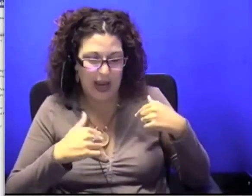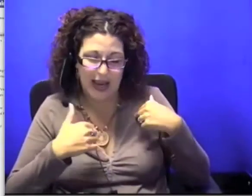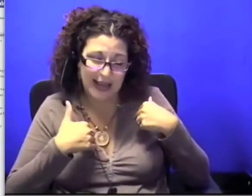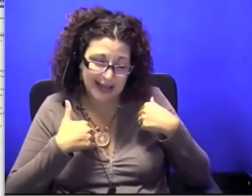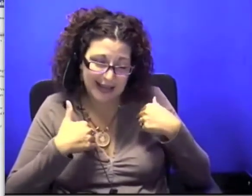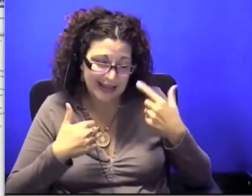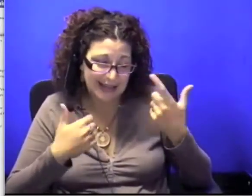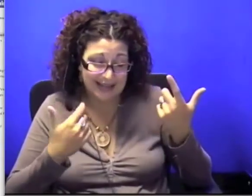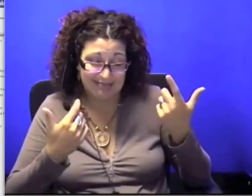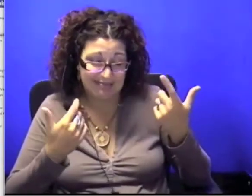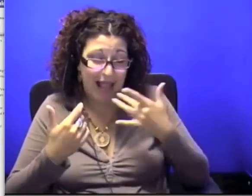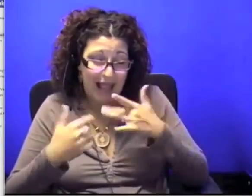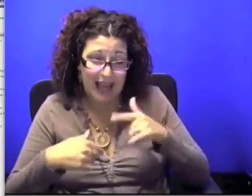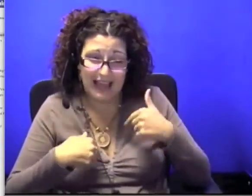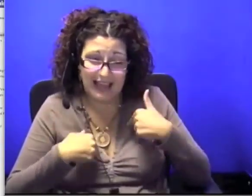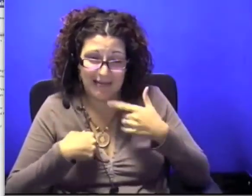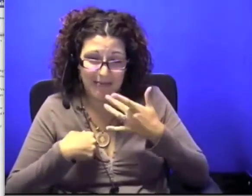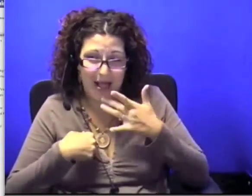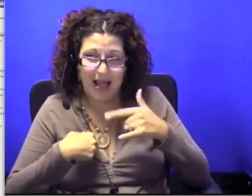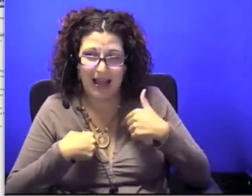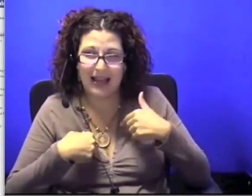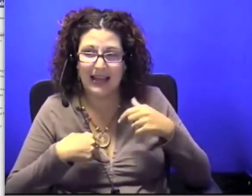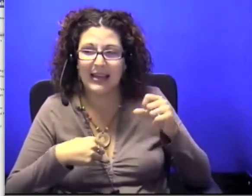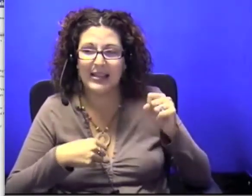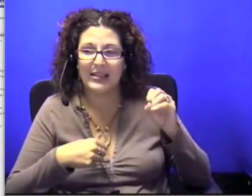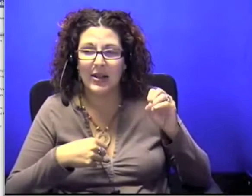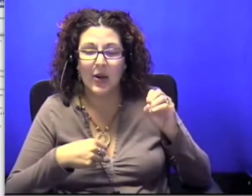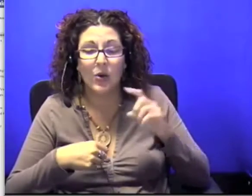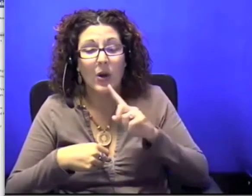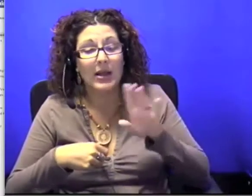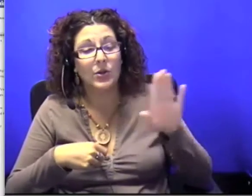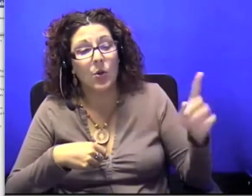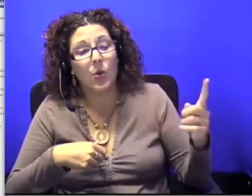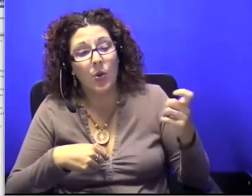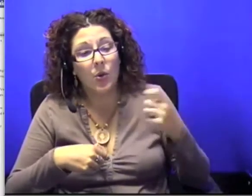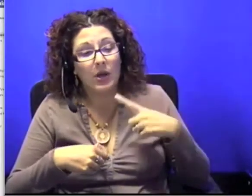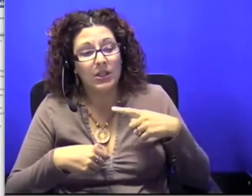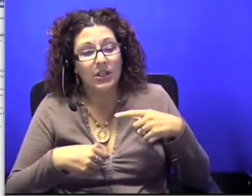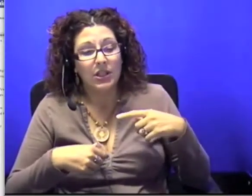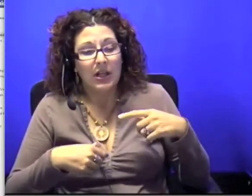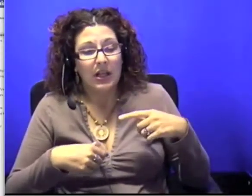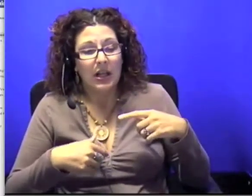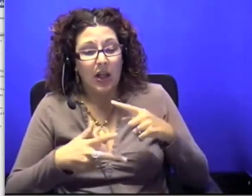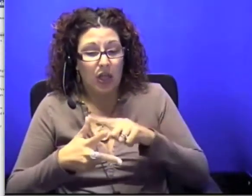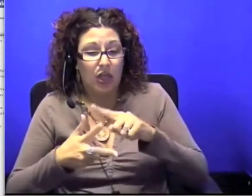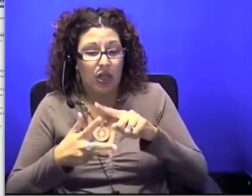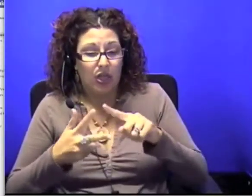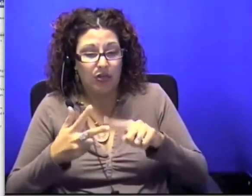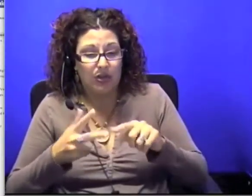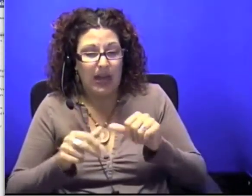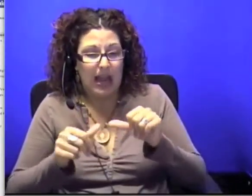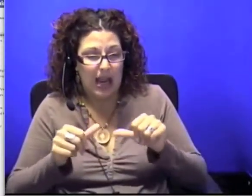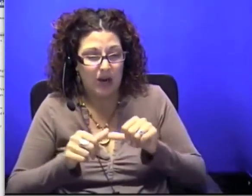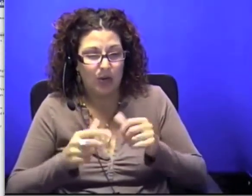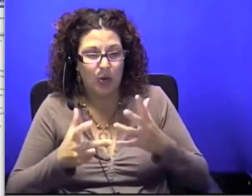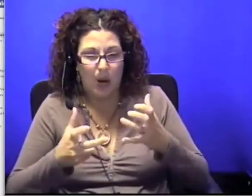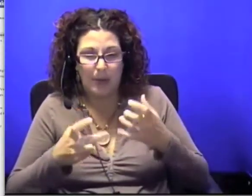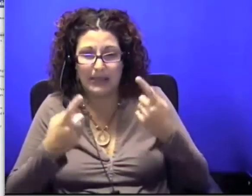something I got to pinch myself. So, to answer your question, There are three areas. You want to